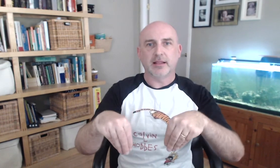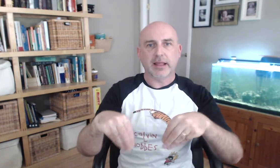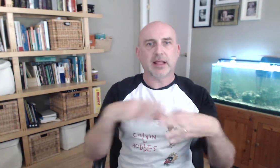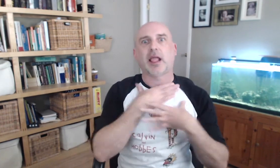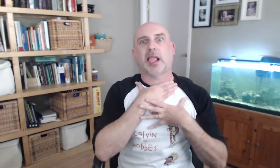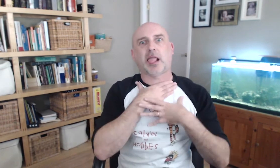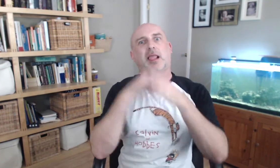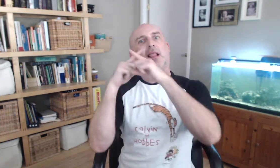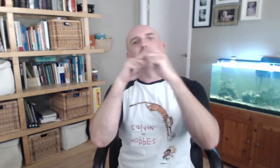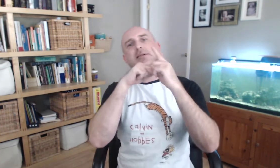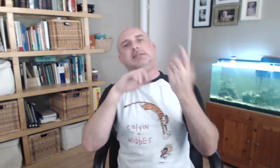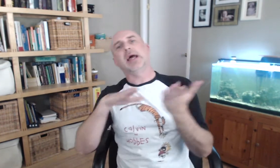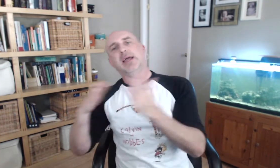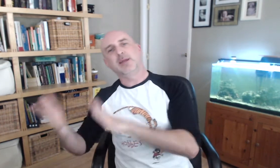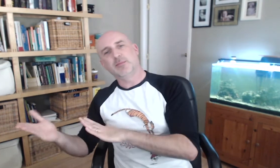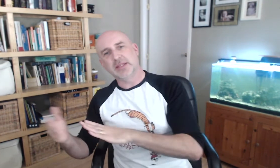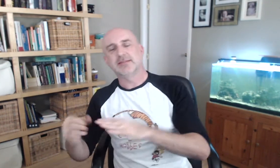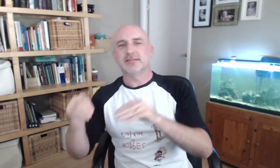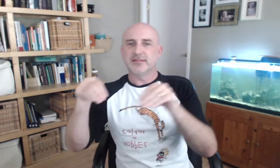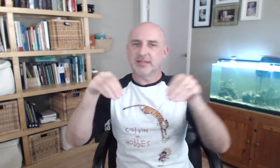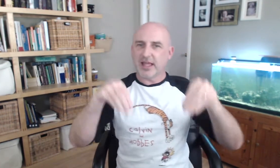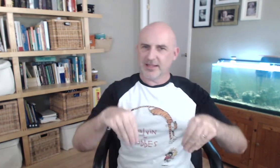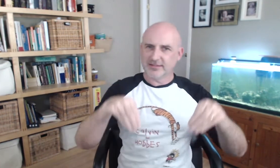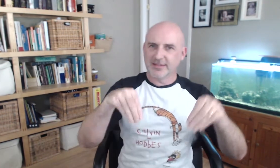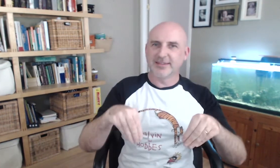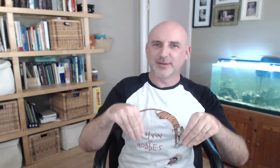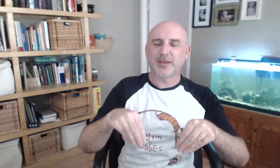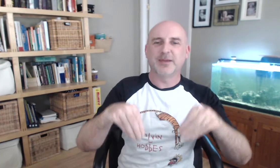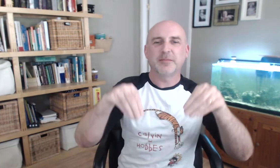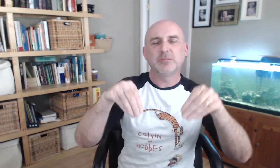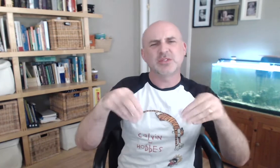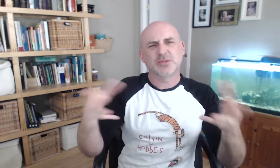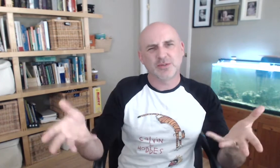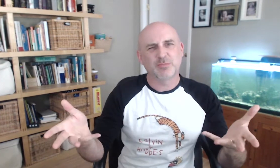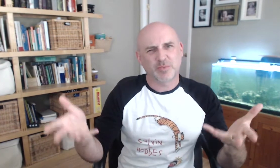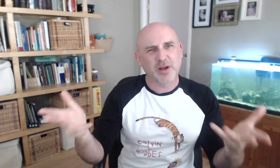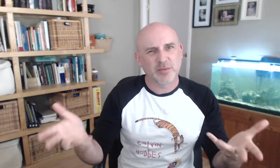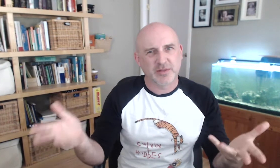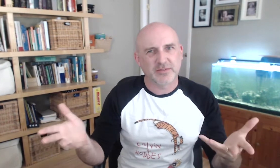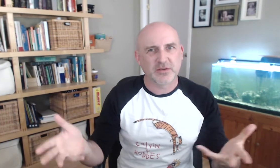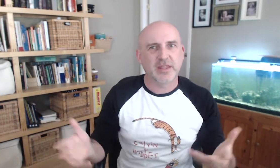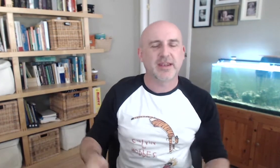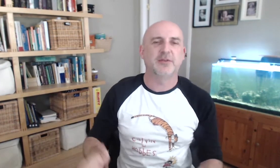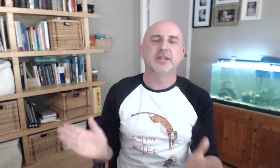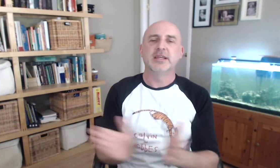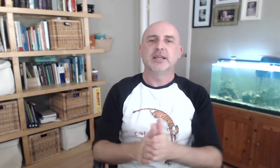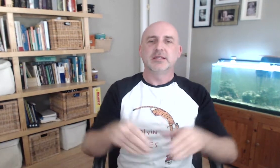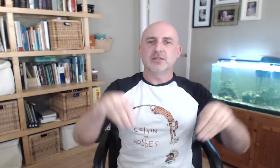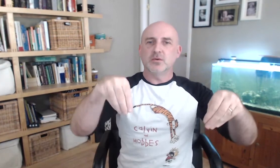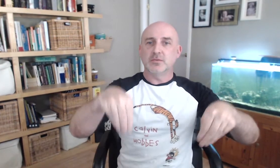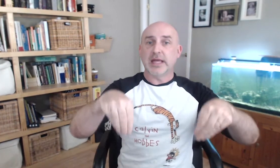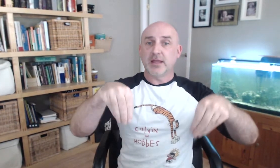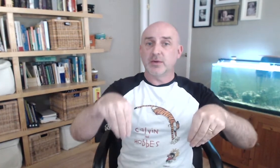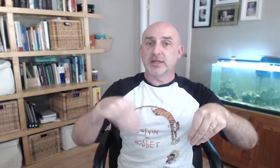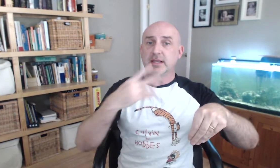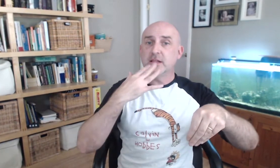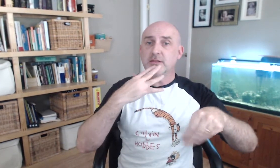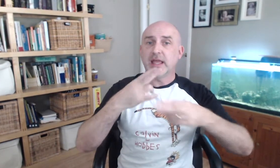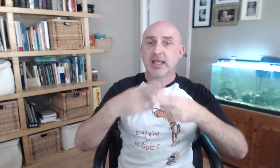like die, but die. Okay, I'm sure you probably figured that out. So dye, we're going to color the